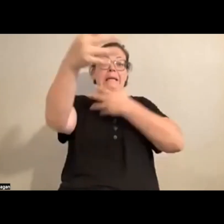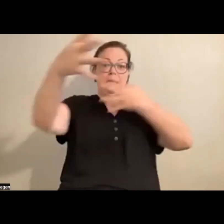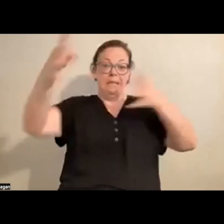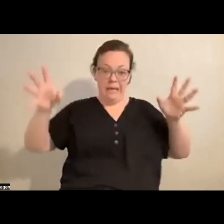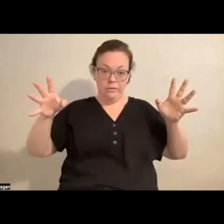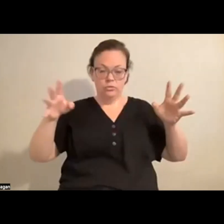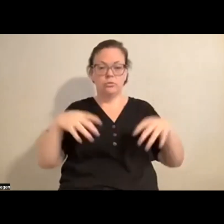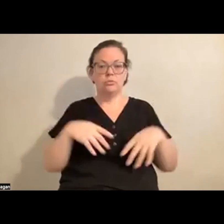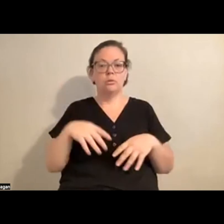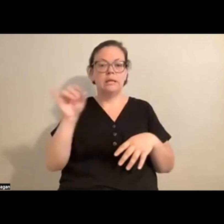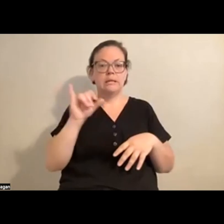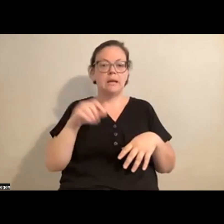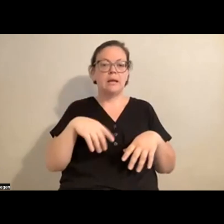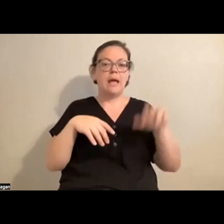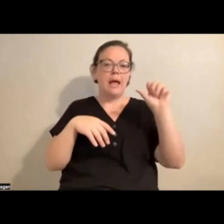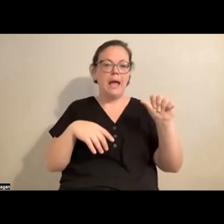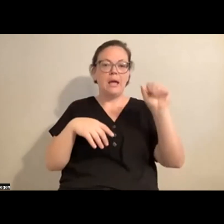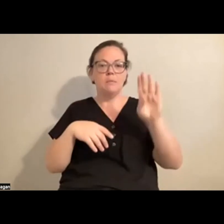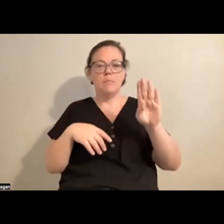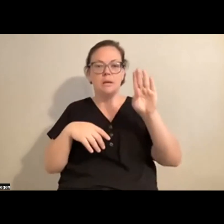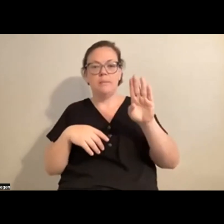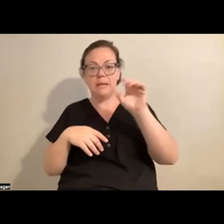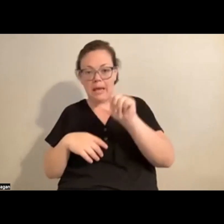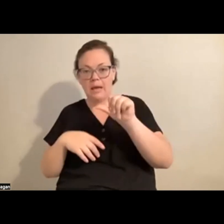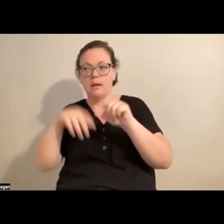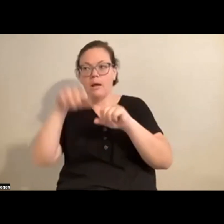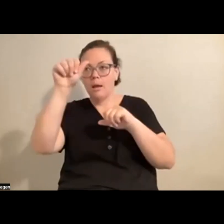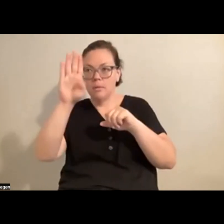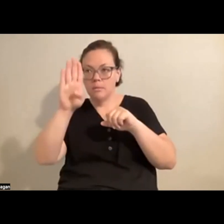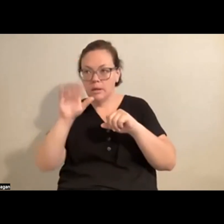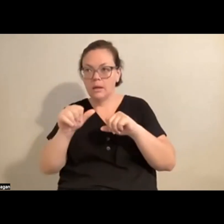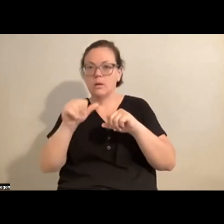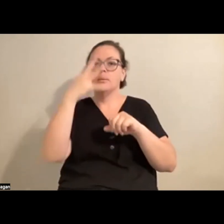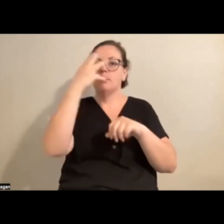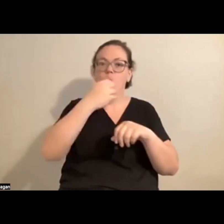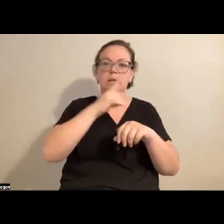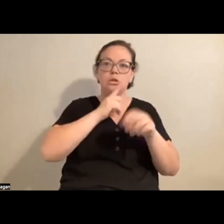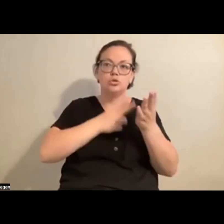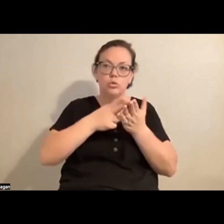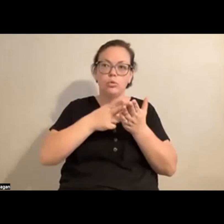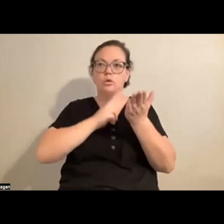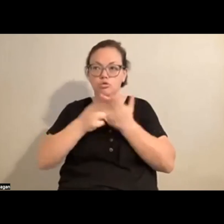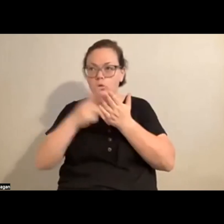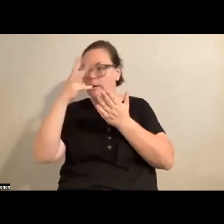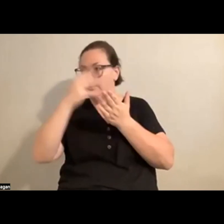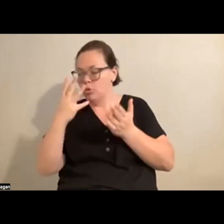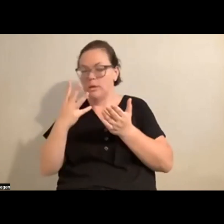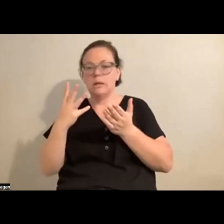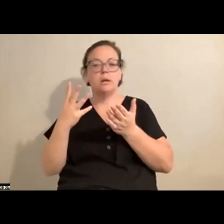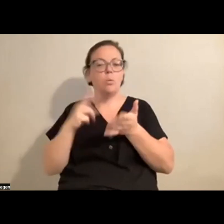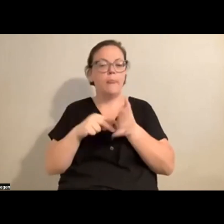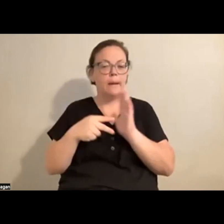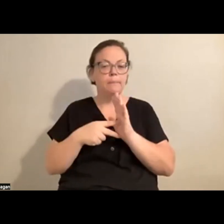So like A, B, B, A, right? Truth, beauty is truth, truth, beauty. And what it does is it signals